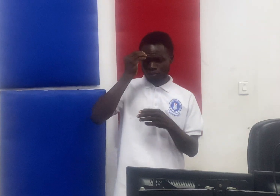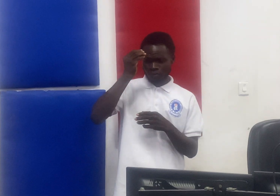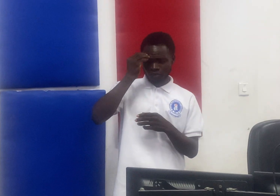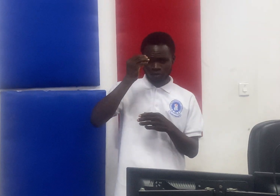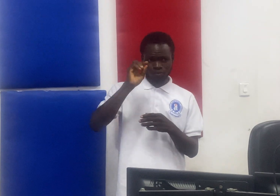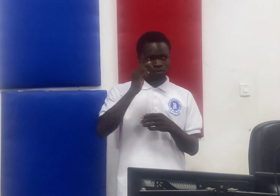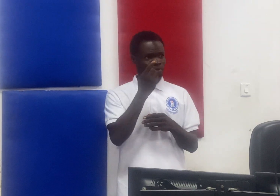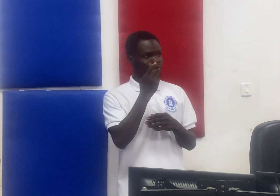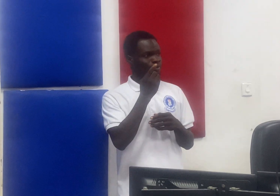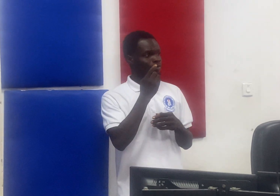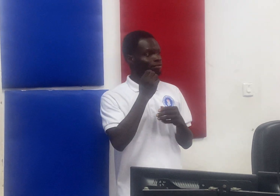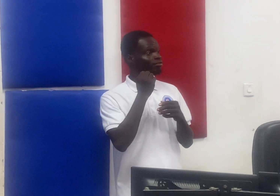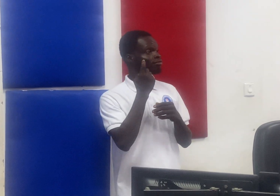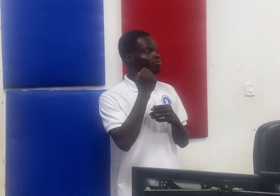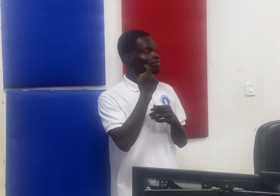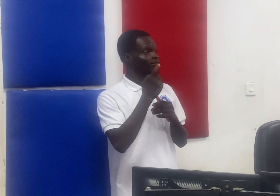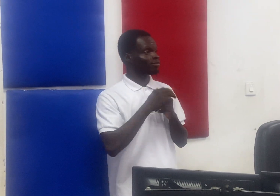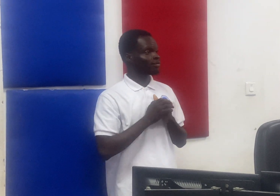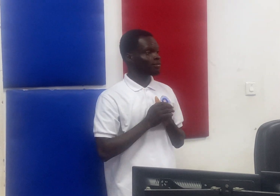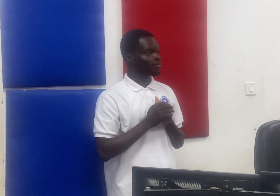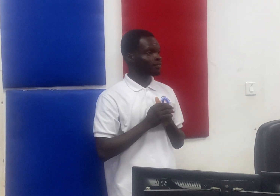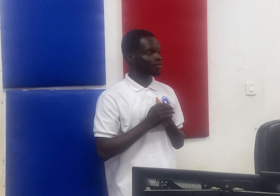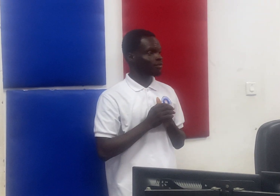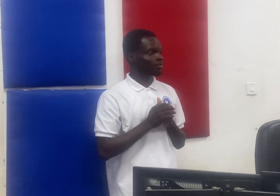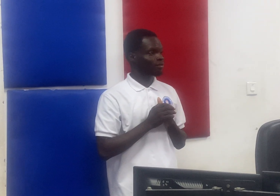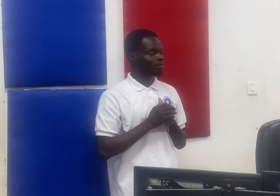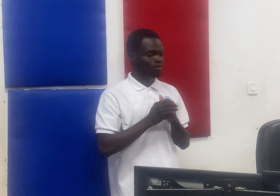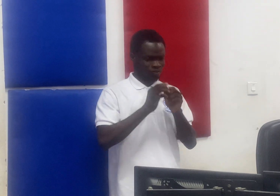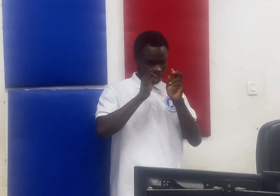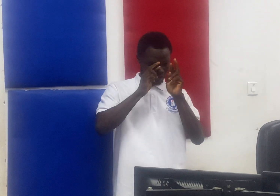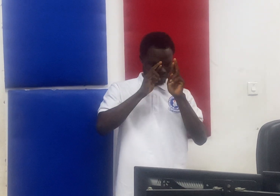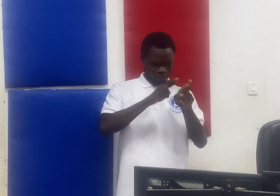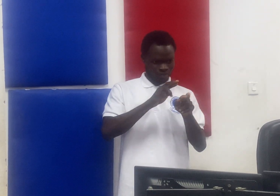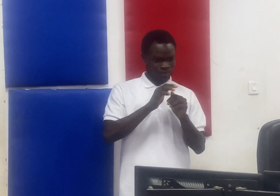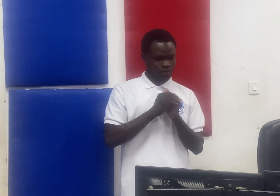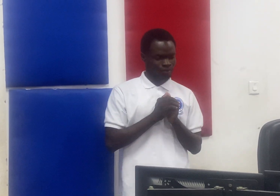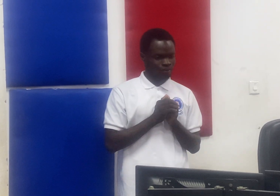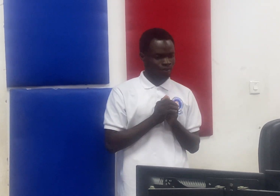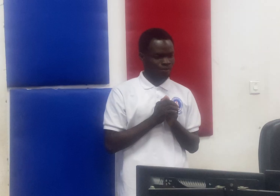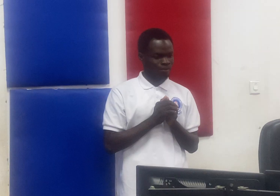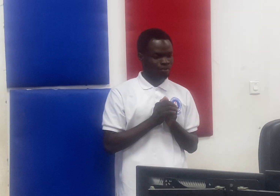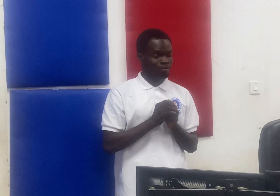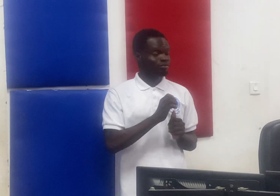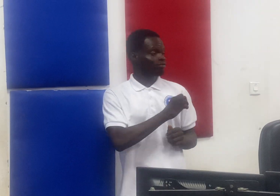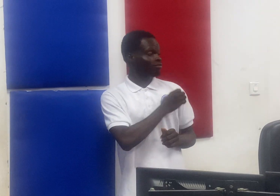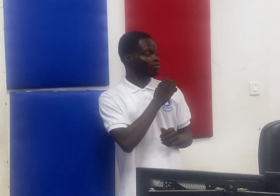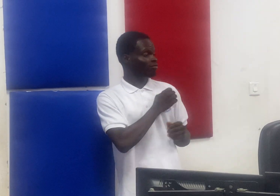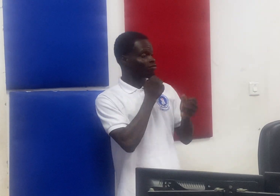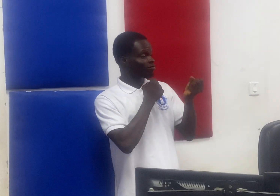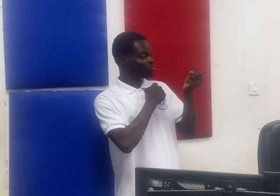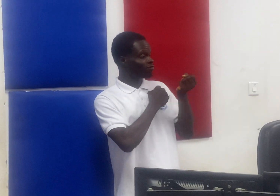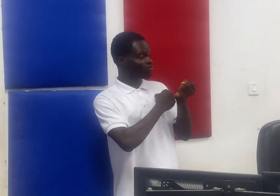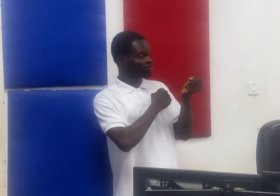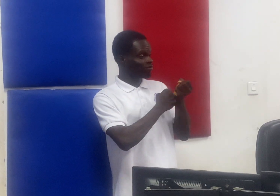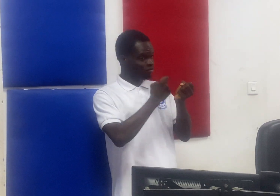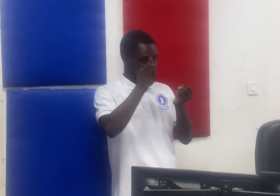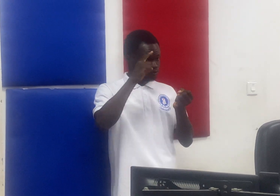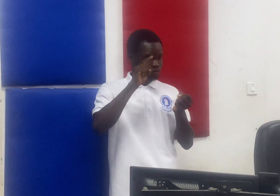one, understanding, respect, emotional support for each other. This